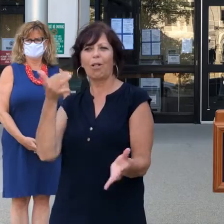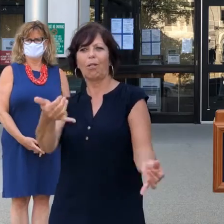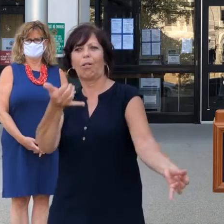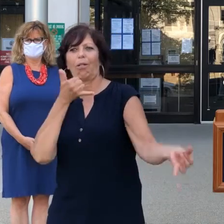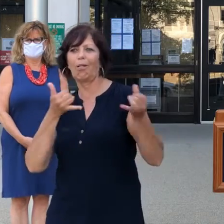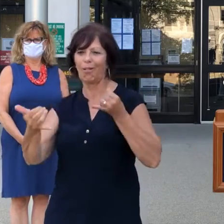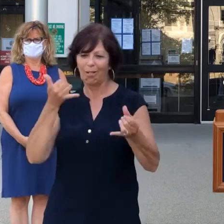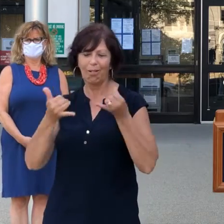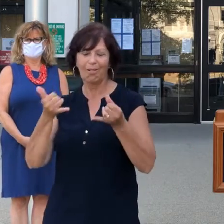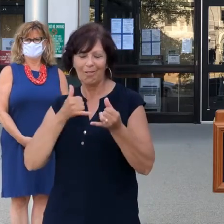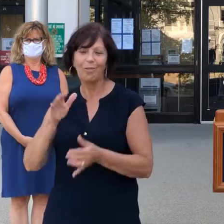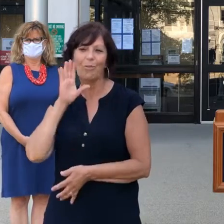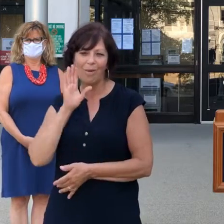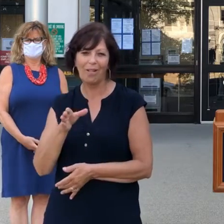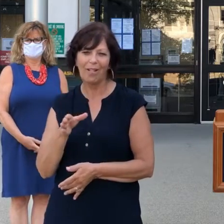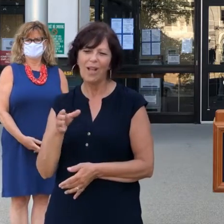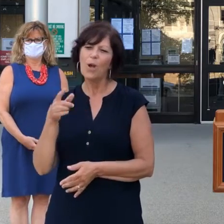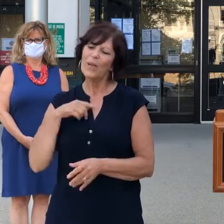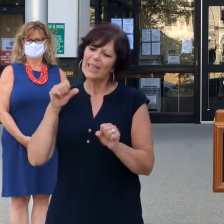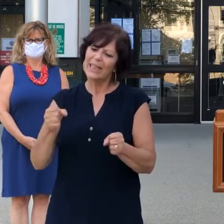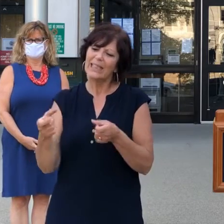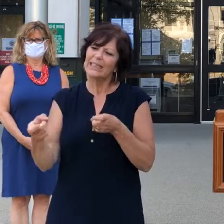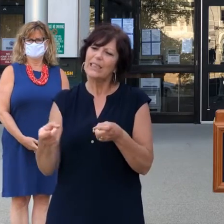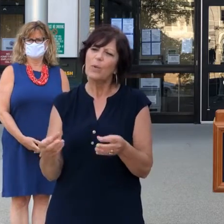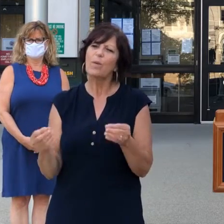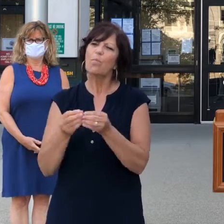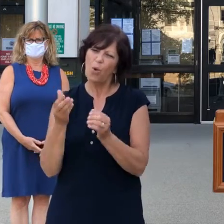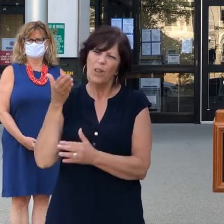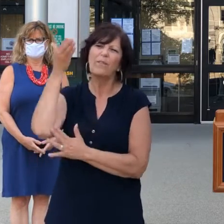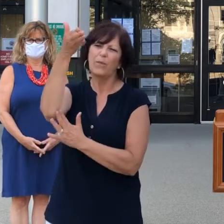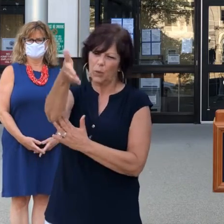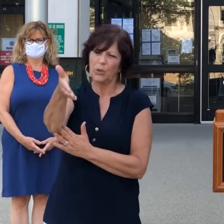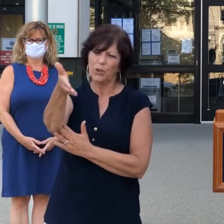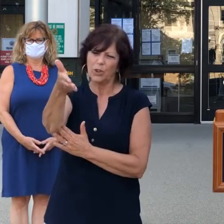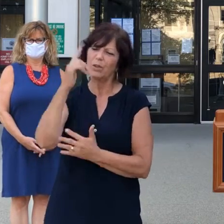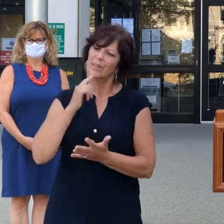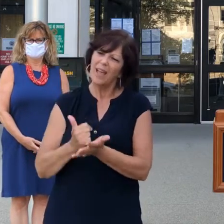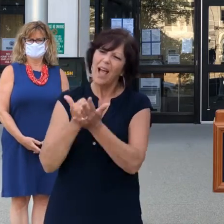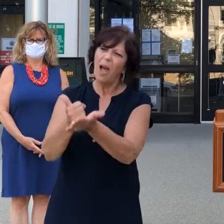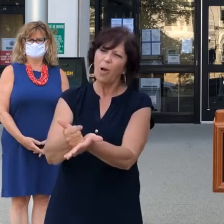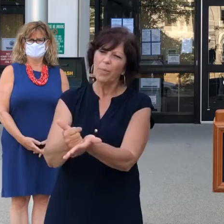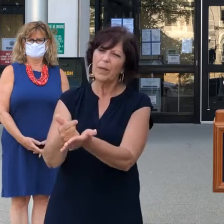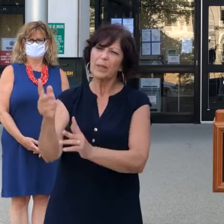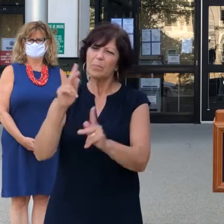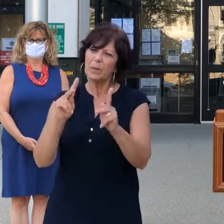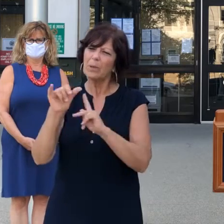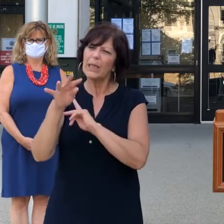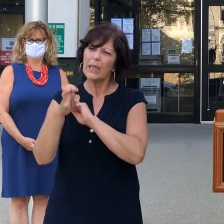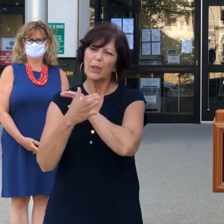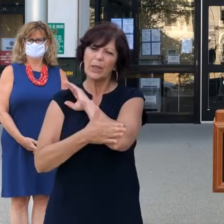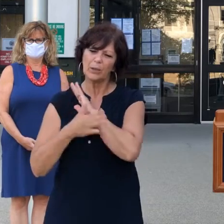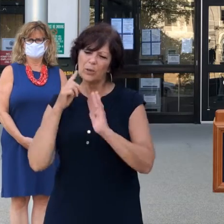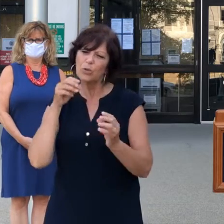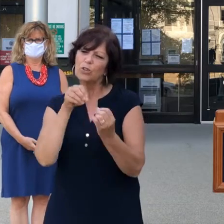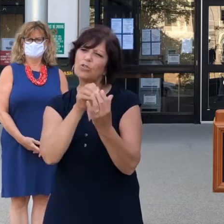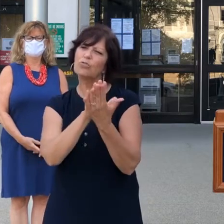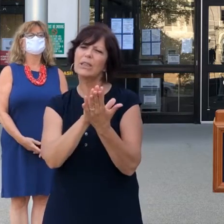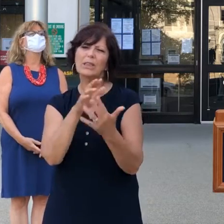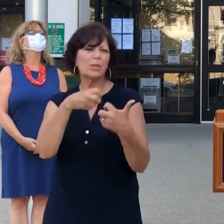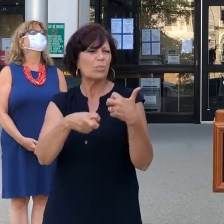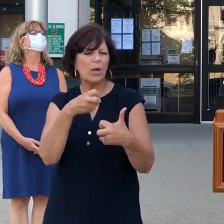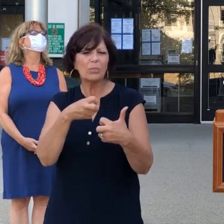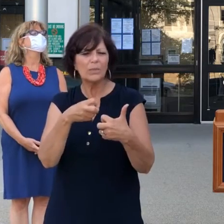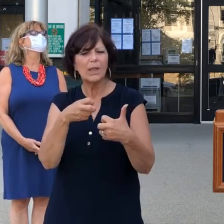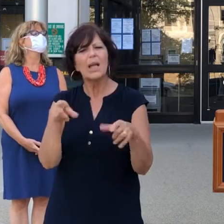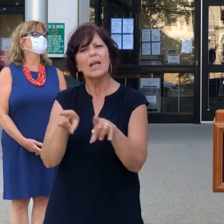lot more contact, but we'll be able to deal with a lot more in the future of assisting our citizens in addressing the problems that they may have, as well